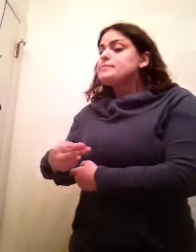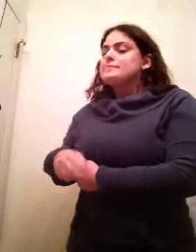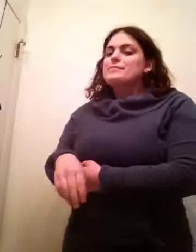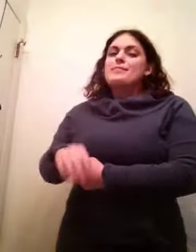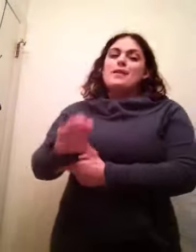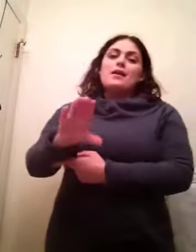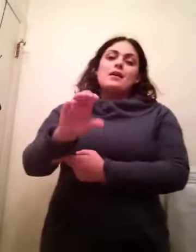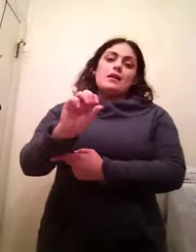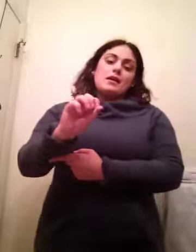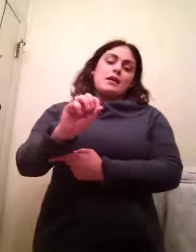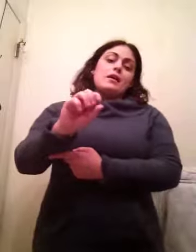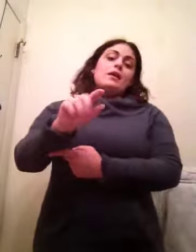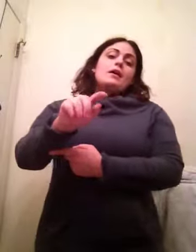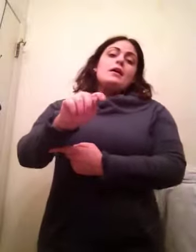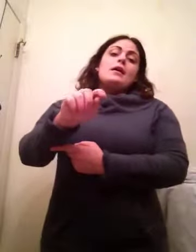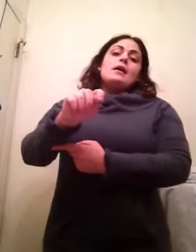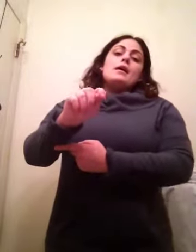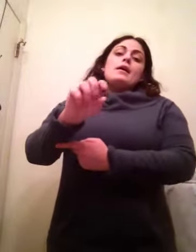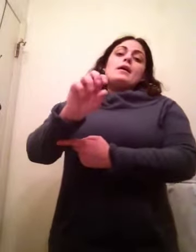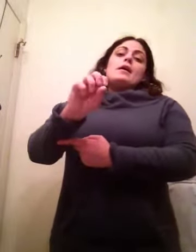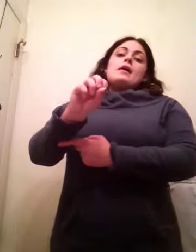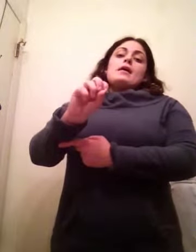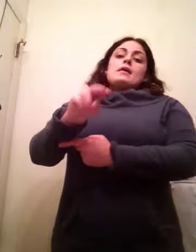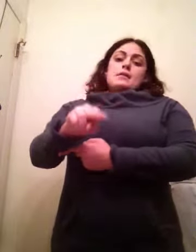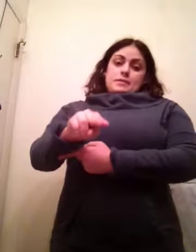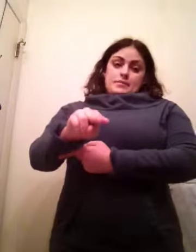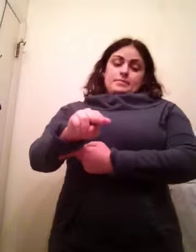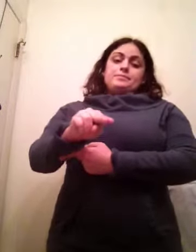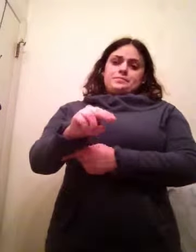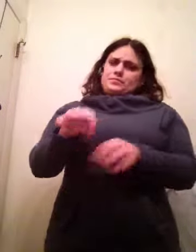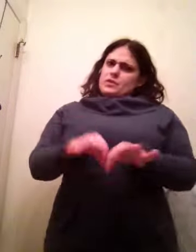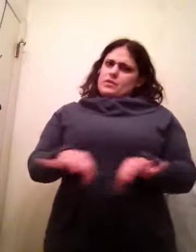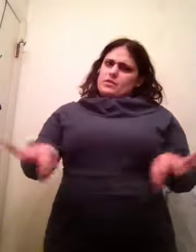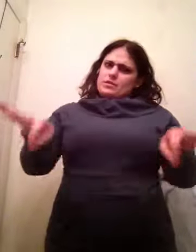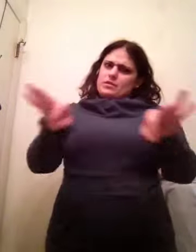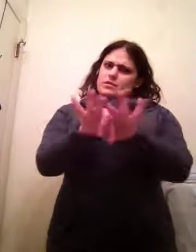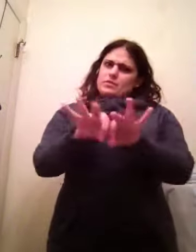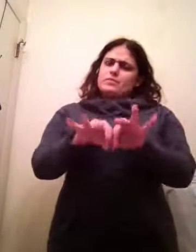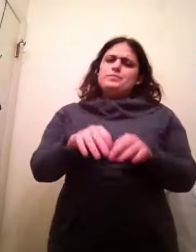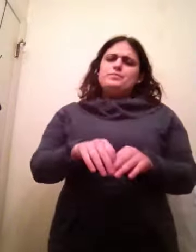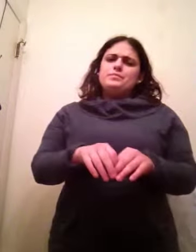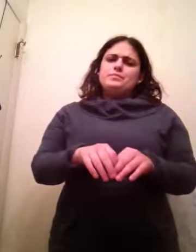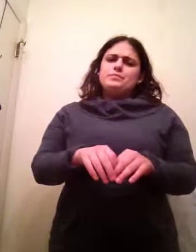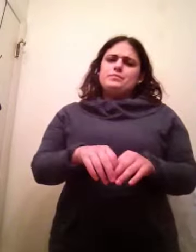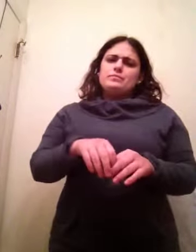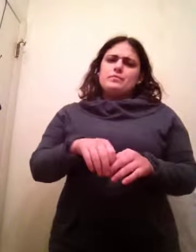It was important to the growth of the plantations. What else, Sarah? There was slavery.